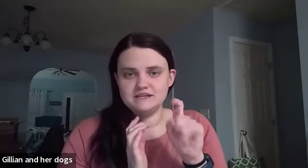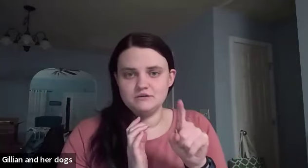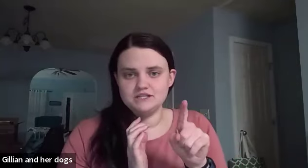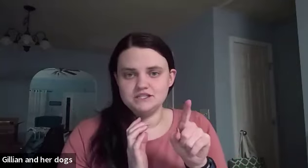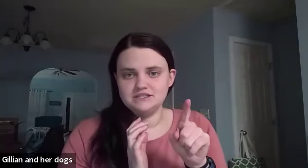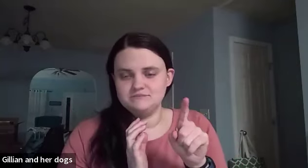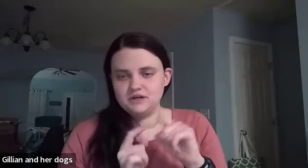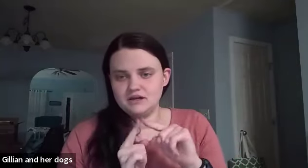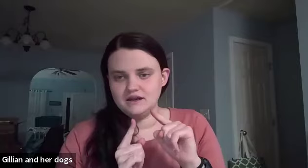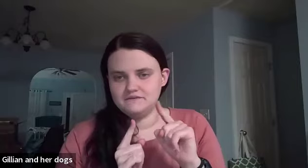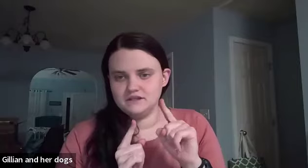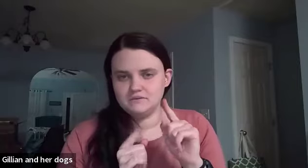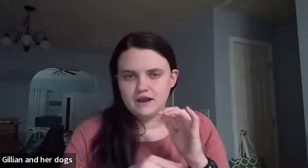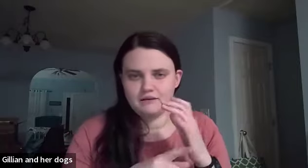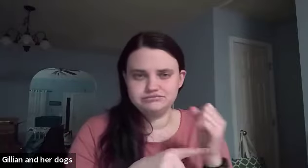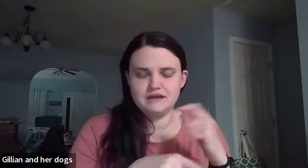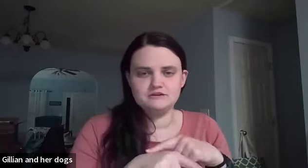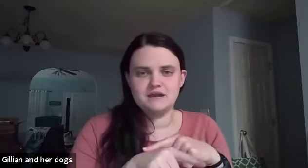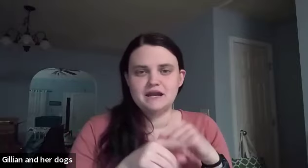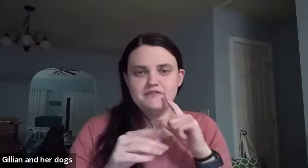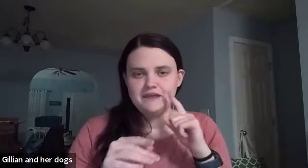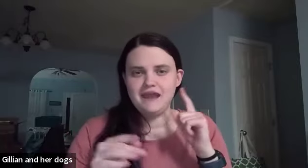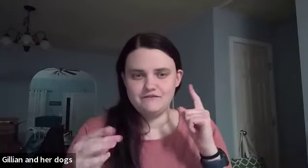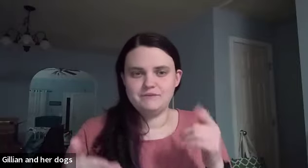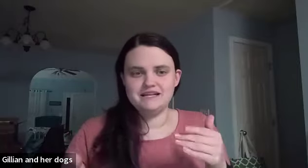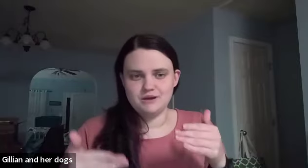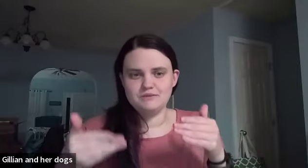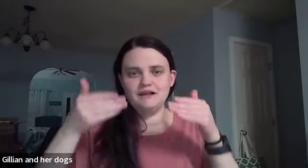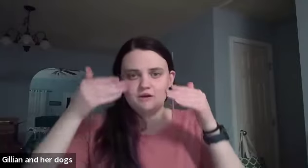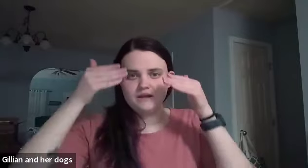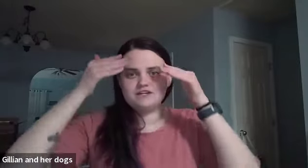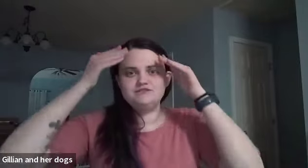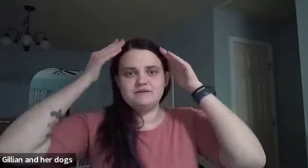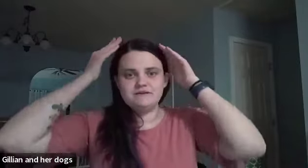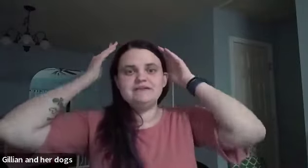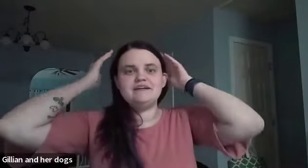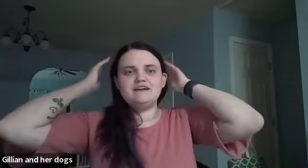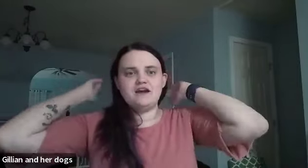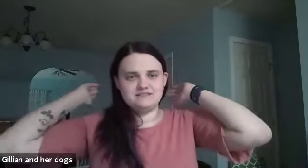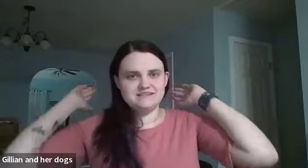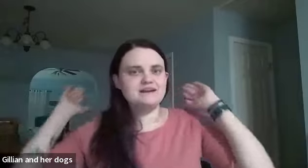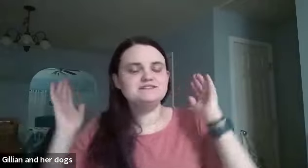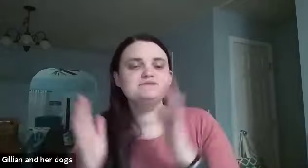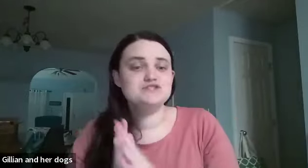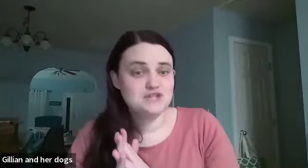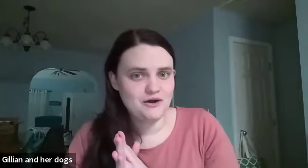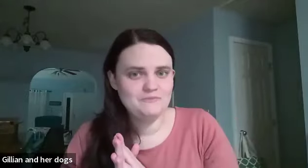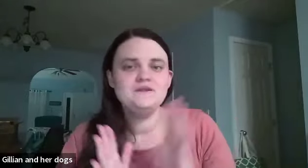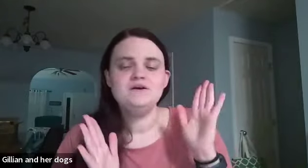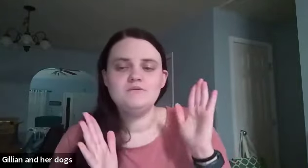any questions, but I feel like we're kind of at our time, and I think everybody is probably like, "Oh my gosh, you've given me like 1,000 signs." So, what